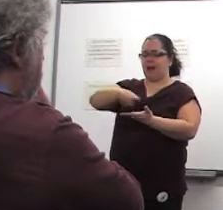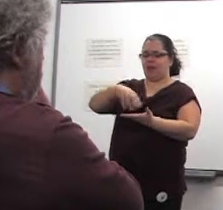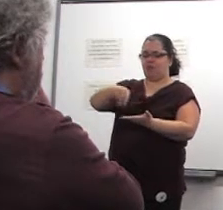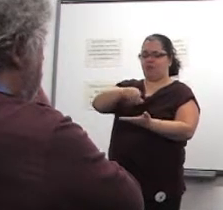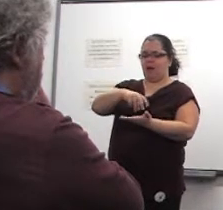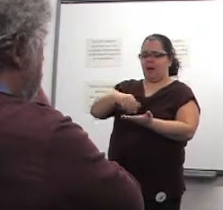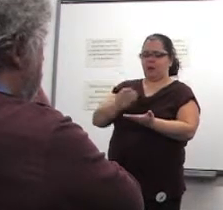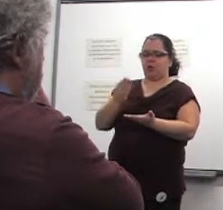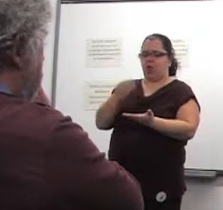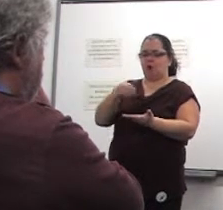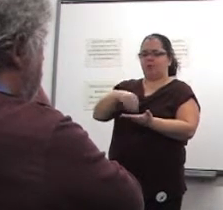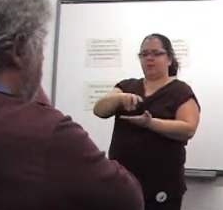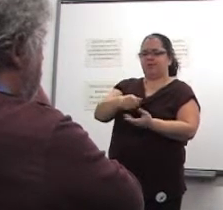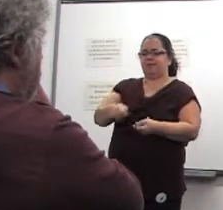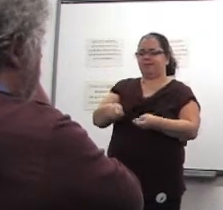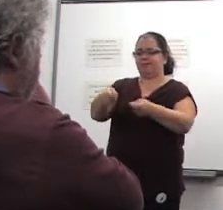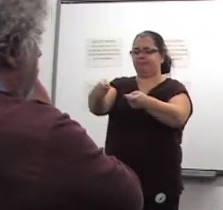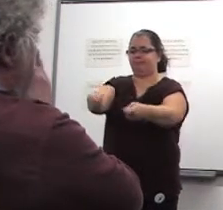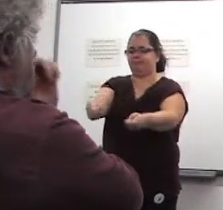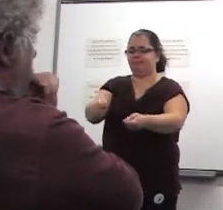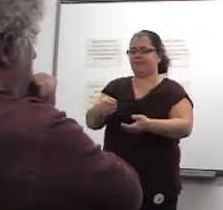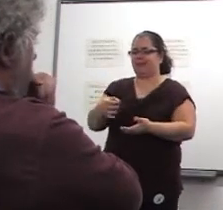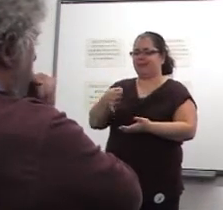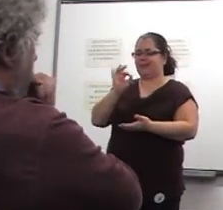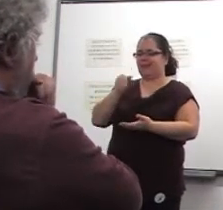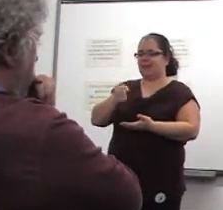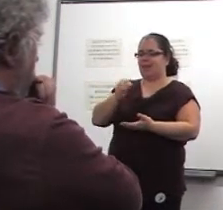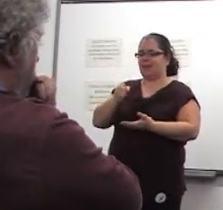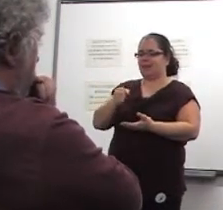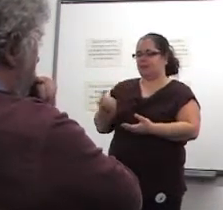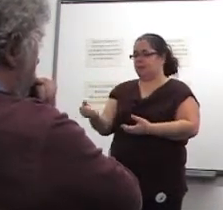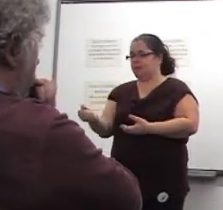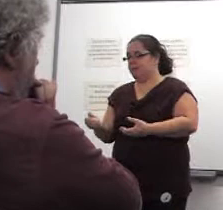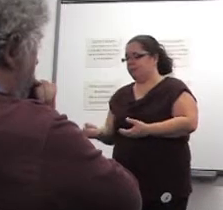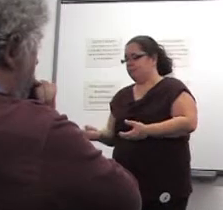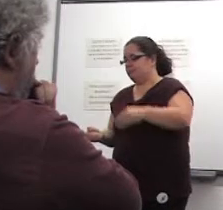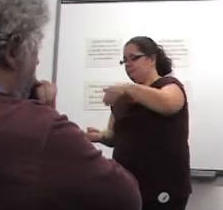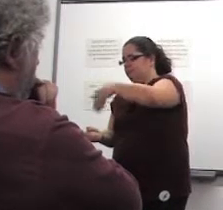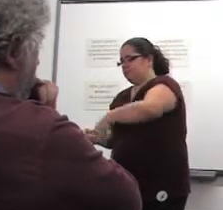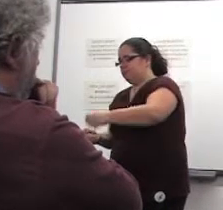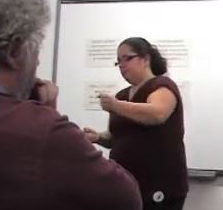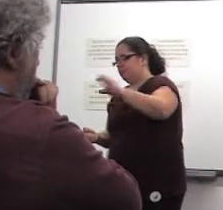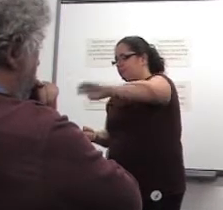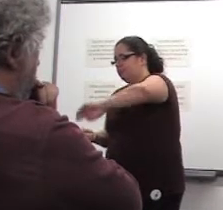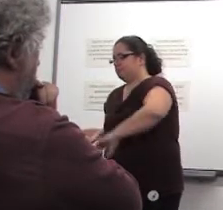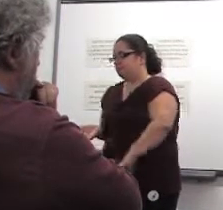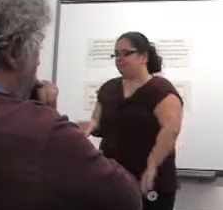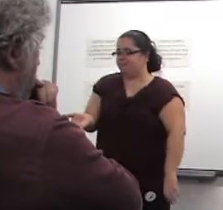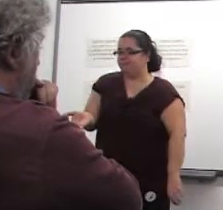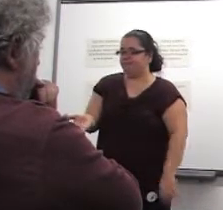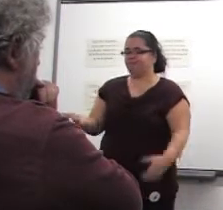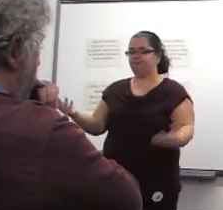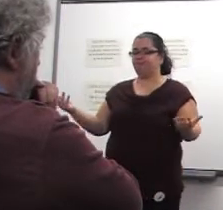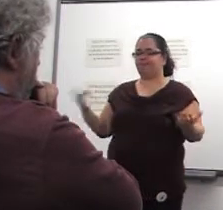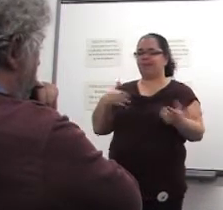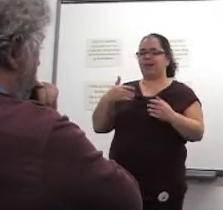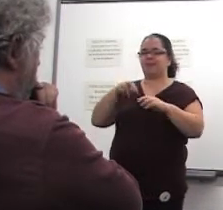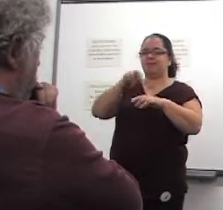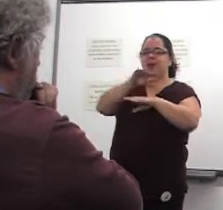and a single tea-marked cup in the cavernous dishwasher. He shut the door quickly and